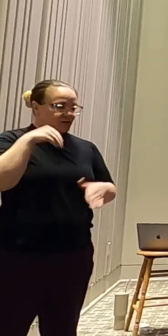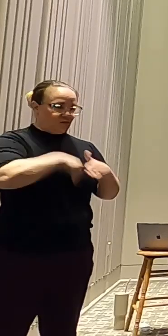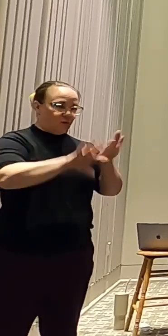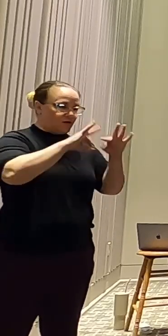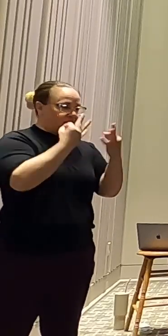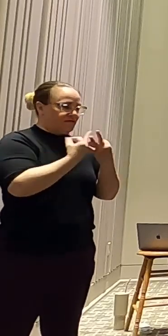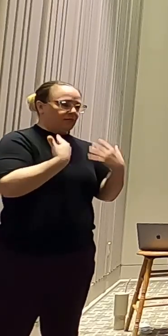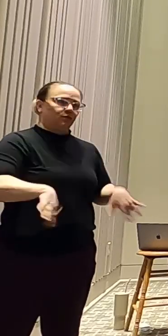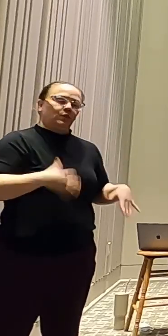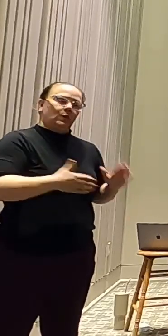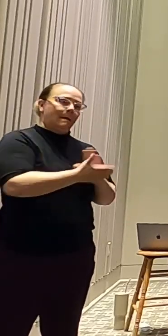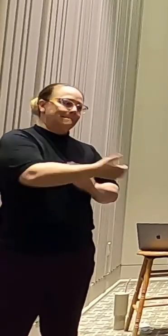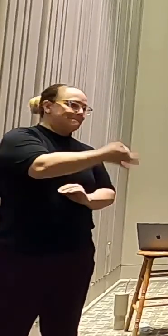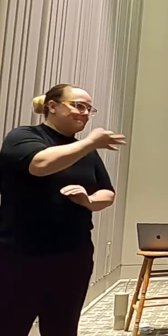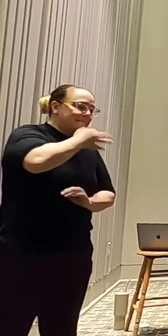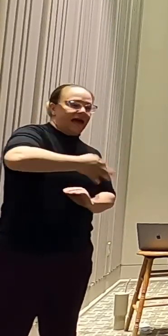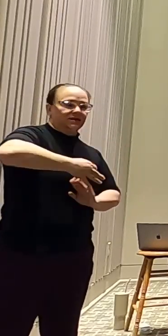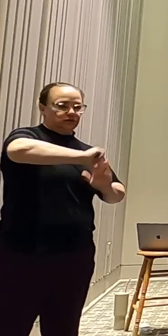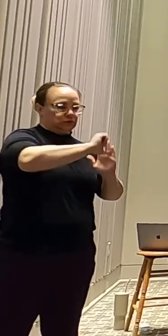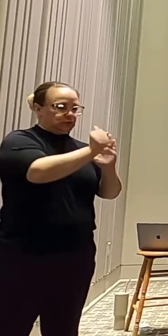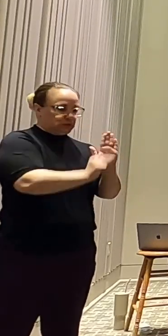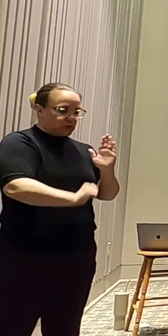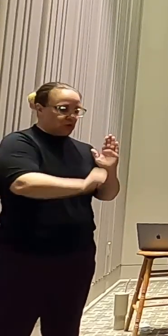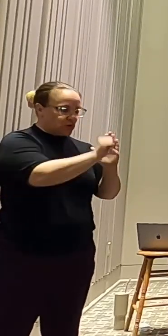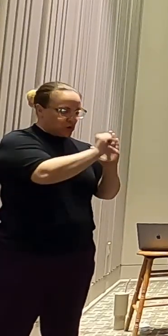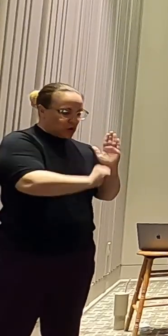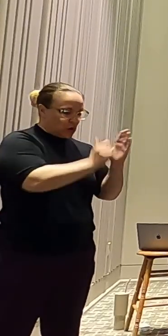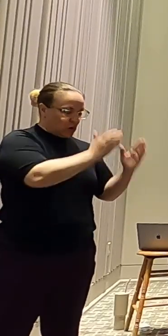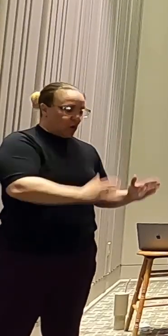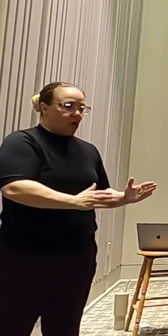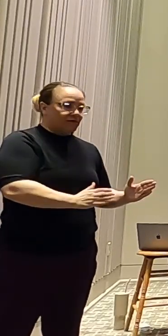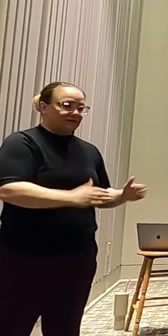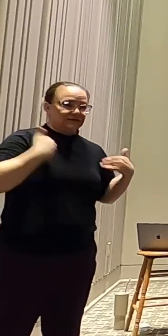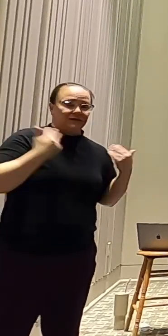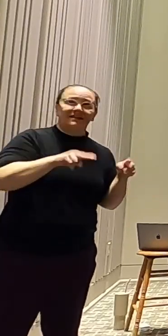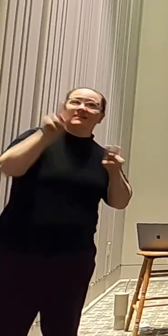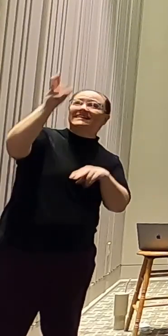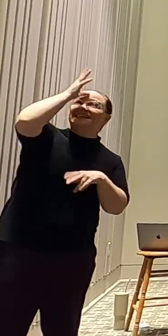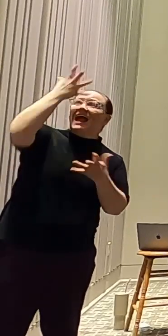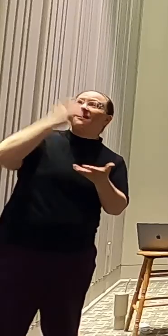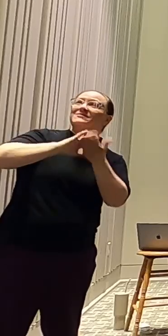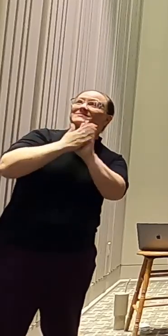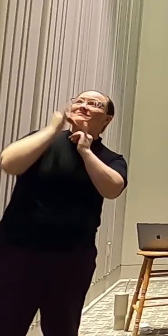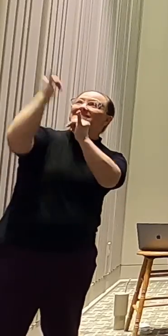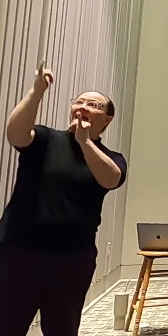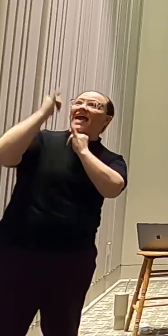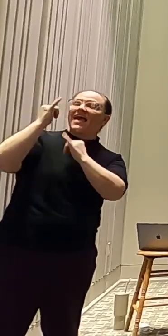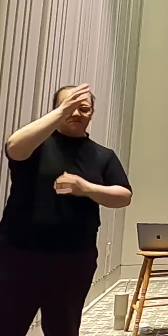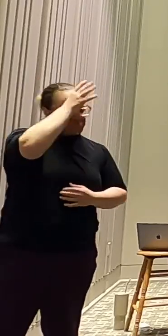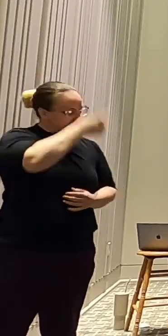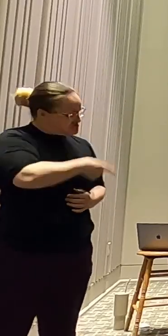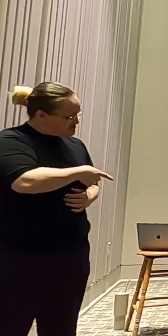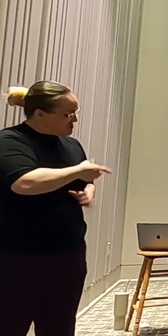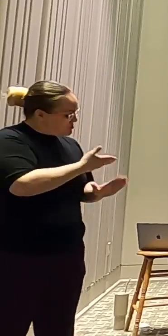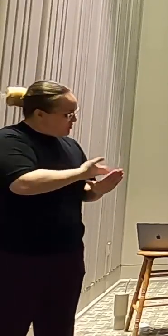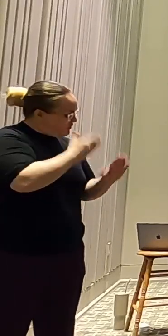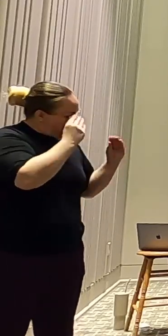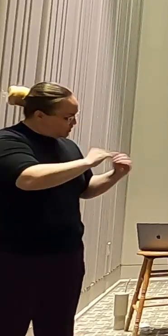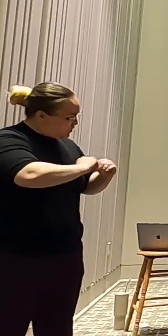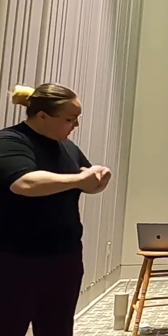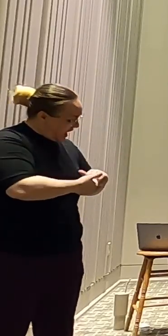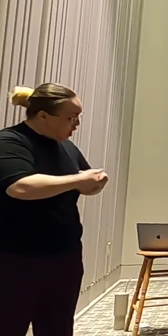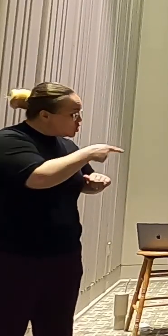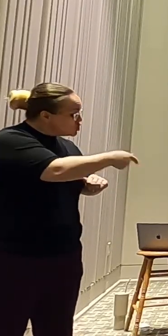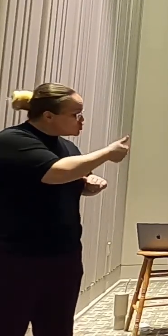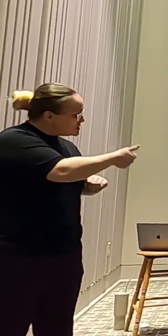of master carvers. And when he was young, he told his father he wanted to be a carver. His father told him that before he could learn to carve, he